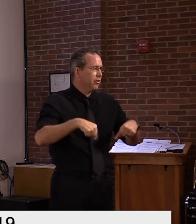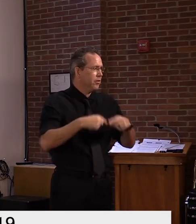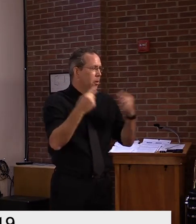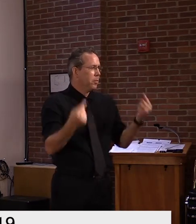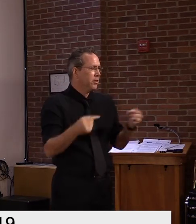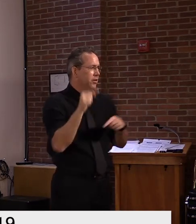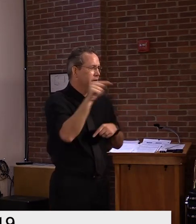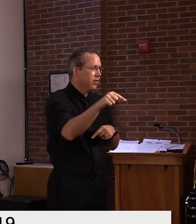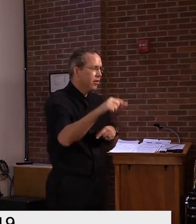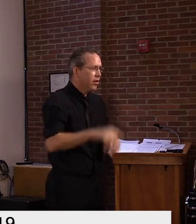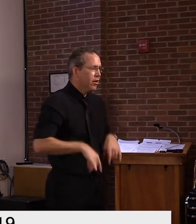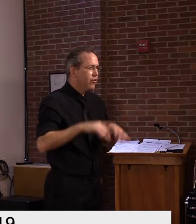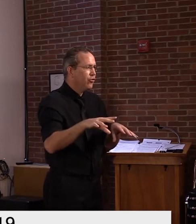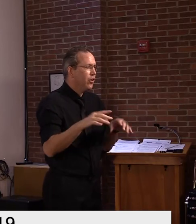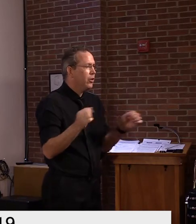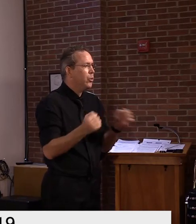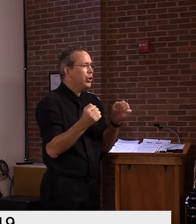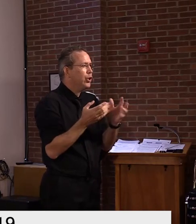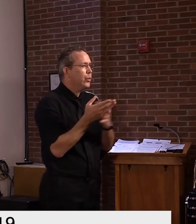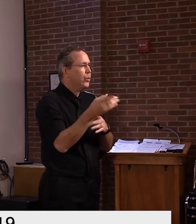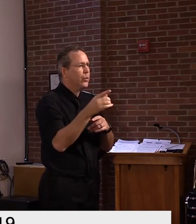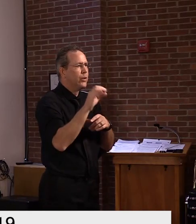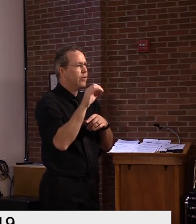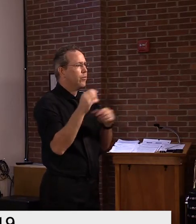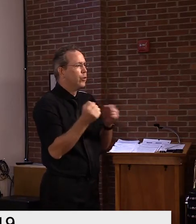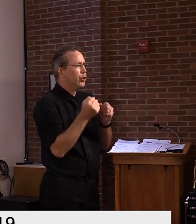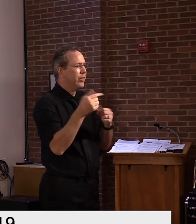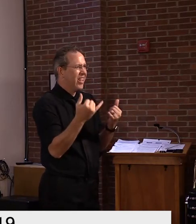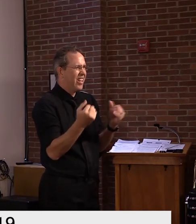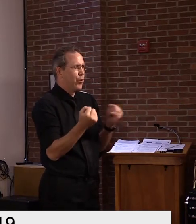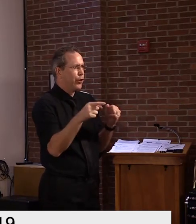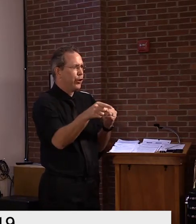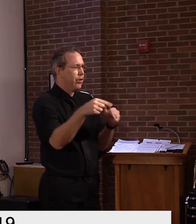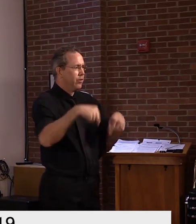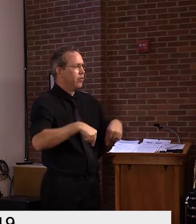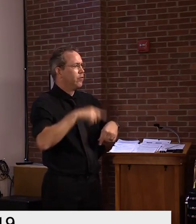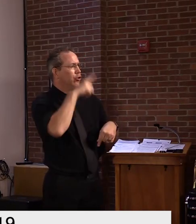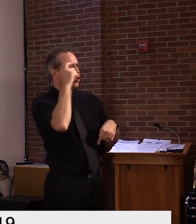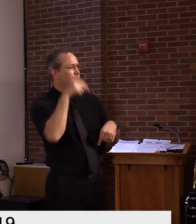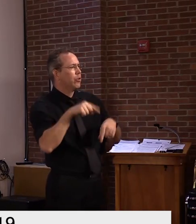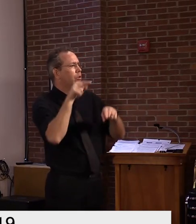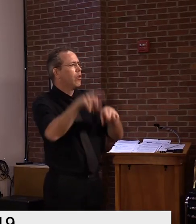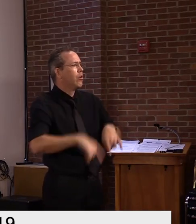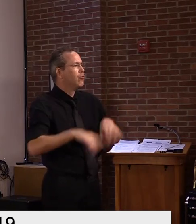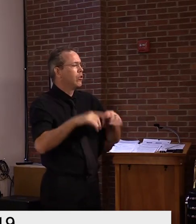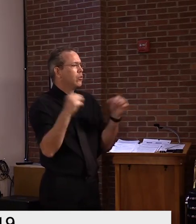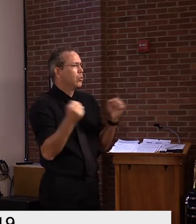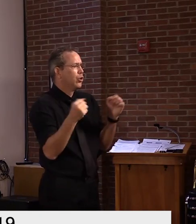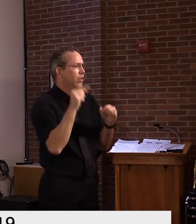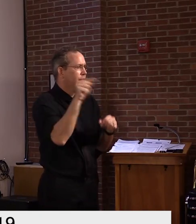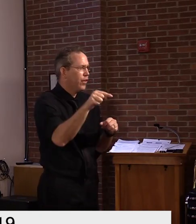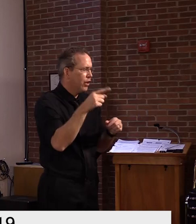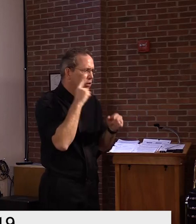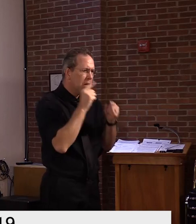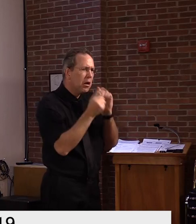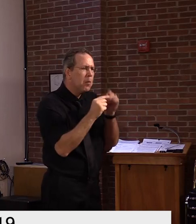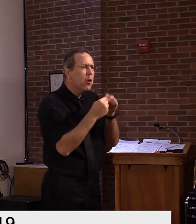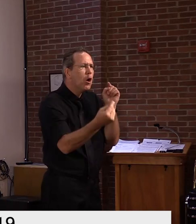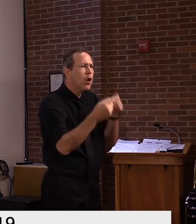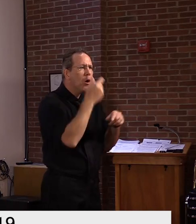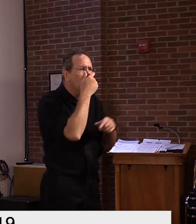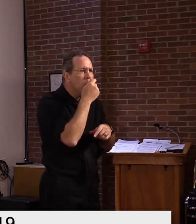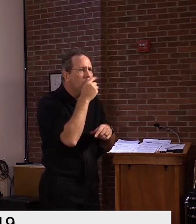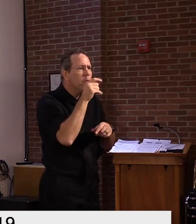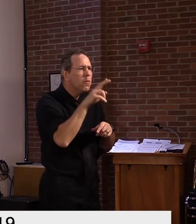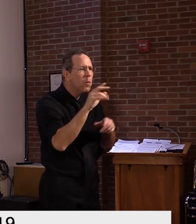implies that we're in for a very easy season here, but we watch that with interest every year, and often the correlation